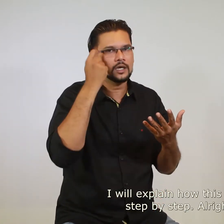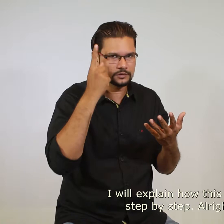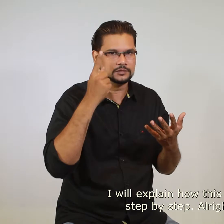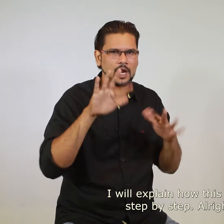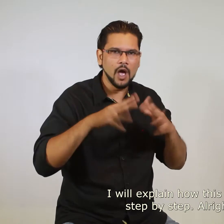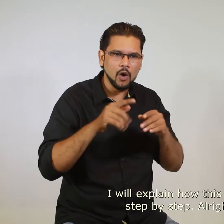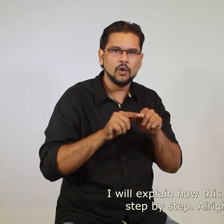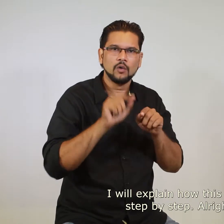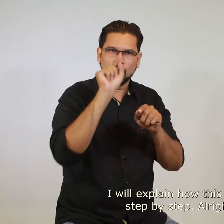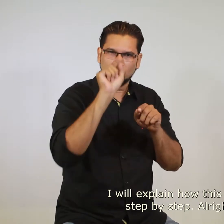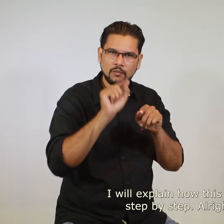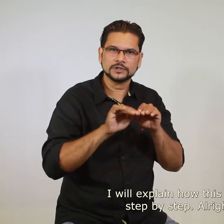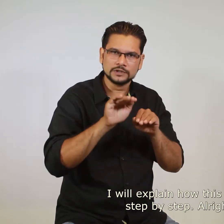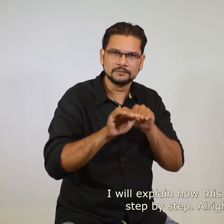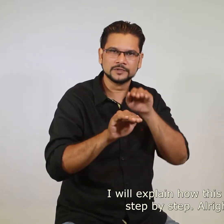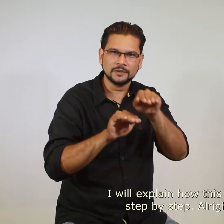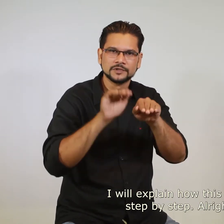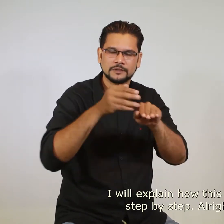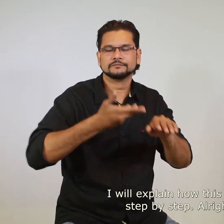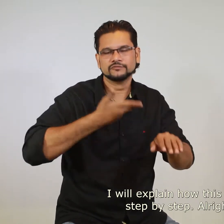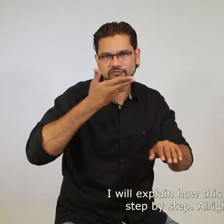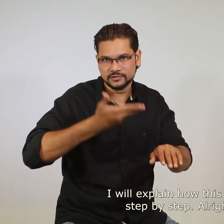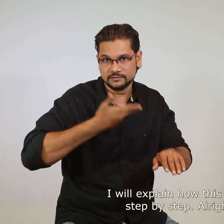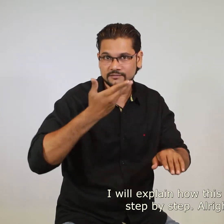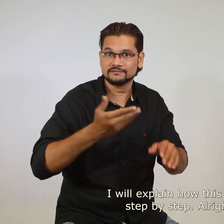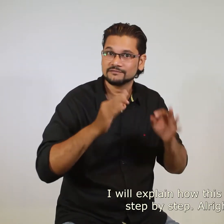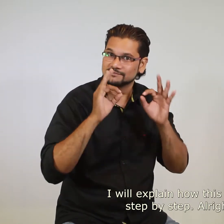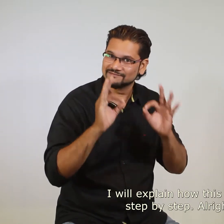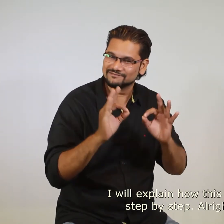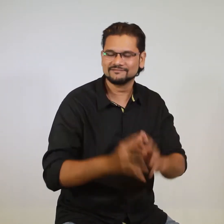I will explain how this works step by step. Alright?